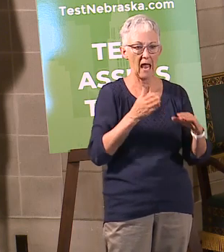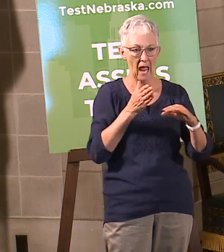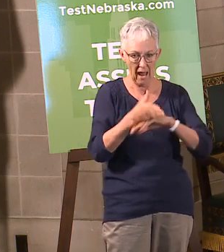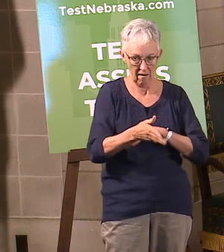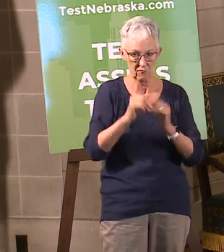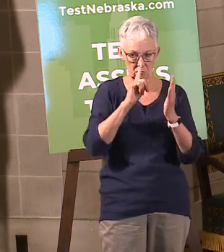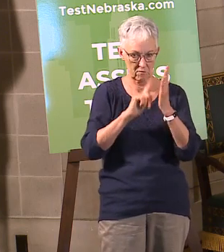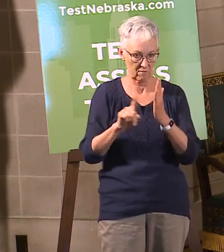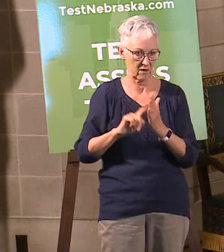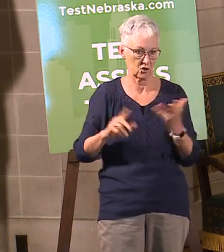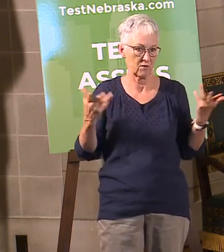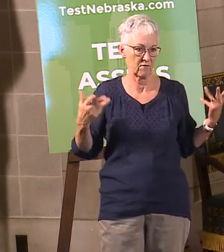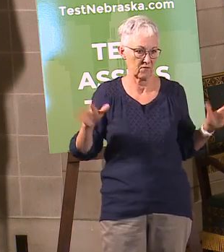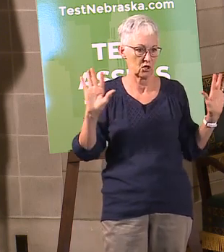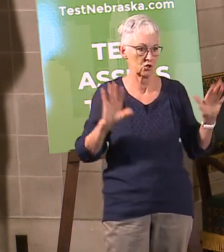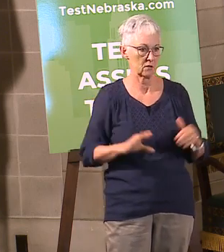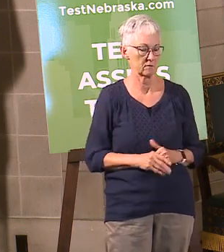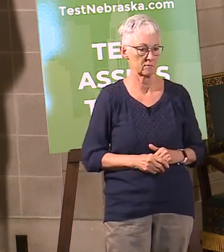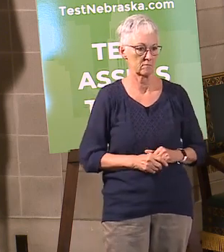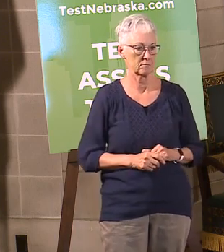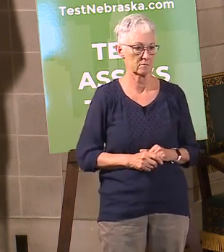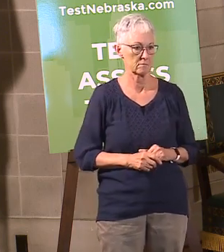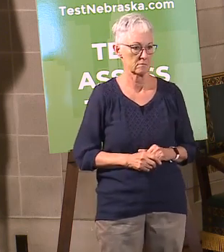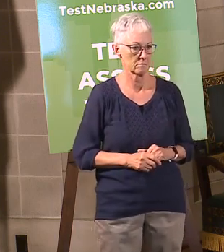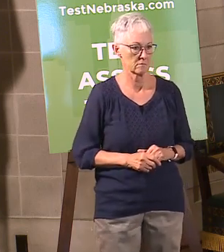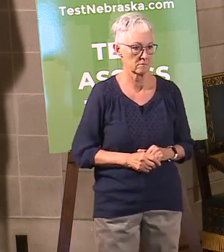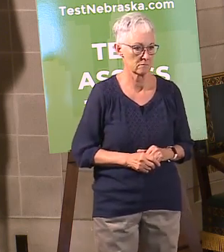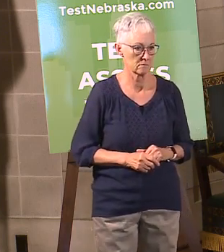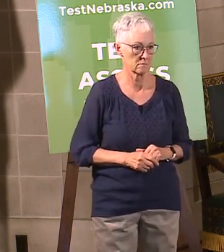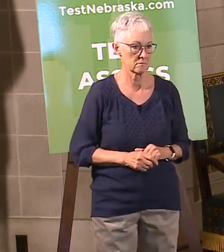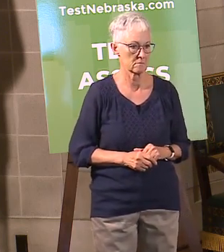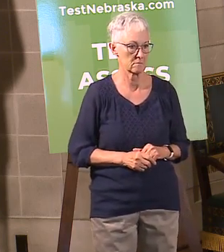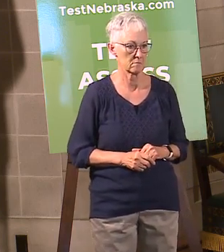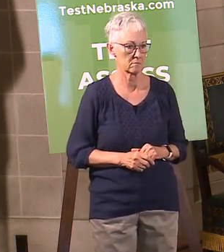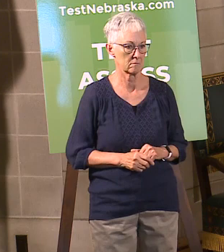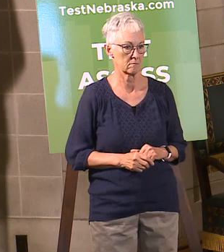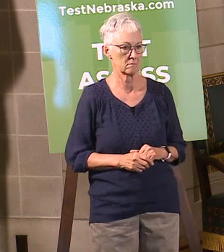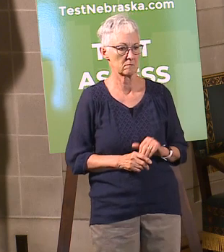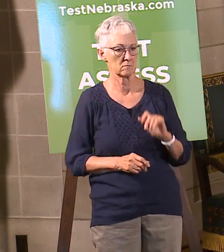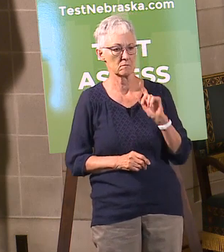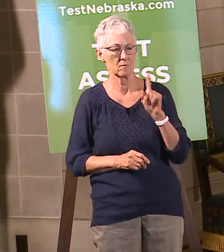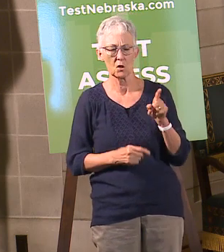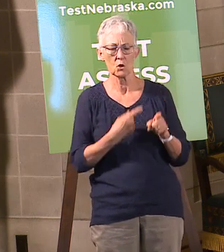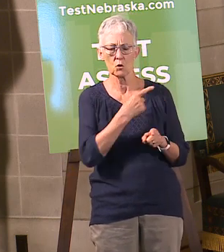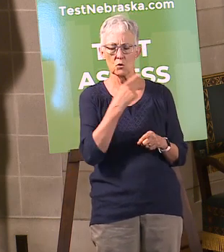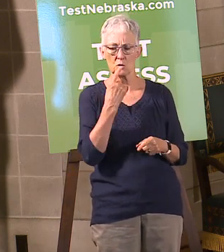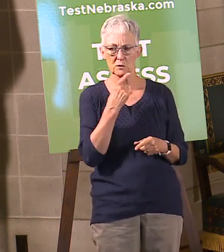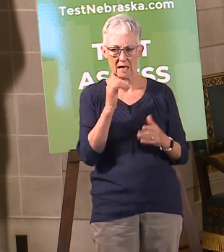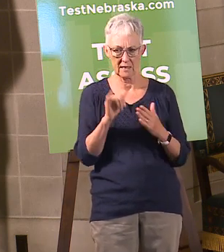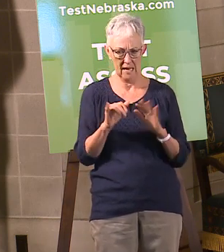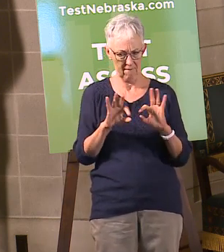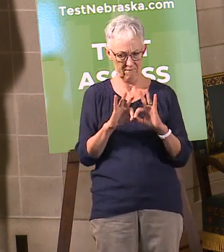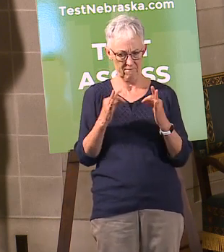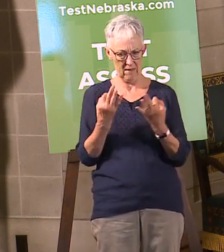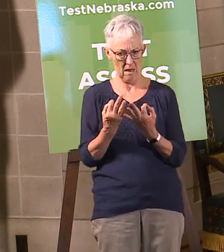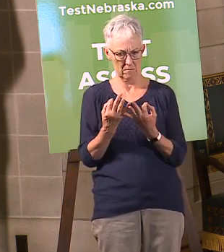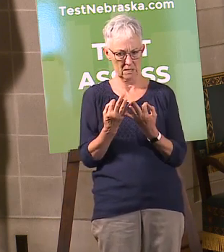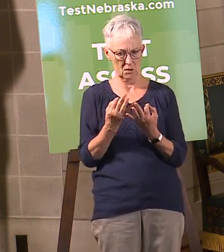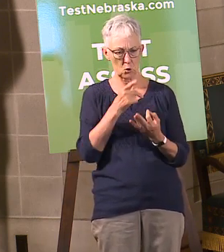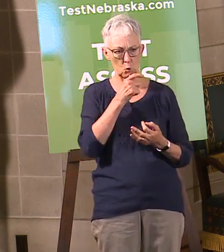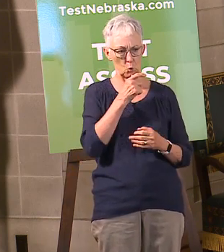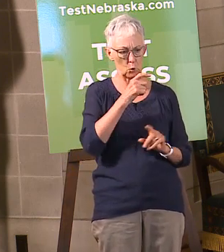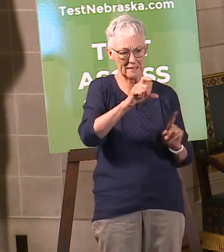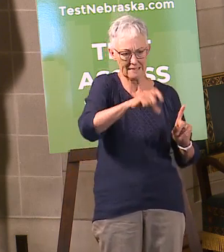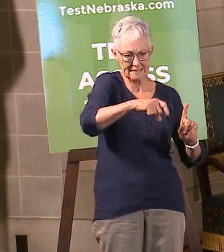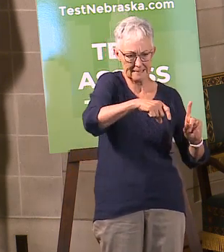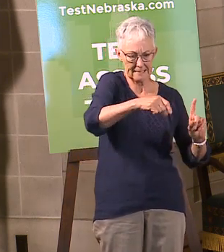Yeah, Martha. When you say families who need to know are being told, does that mean just the families of the